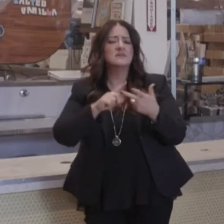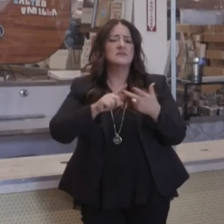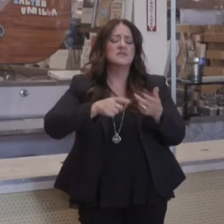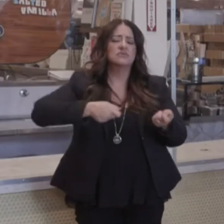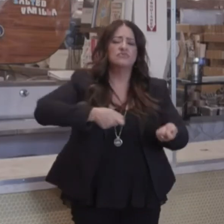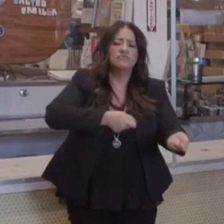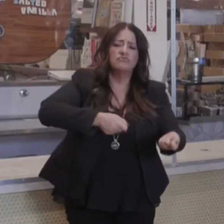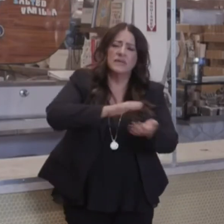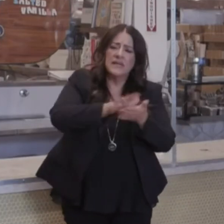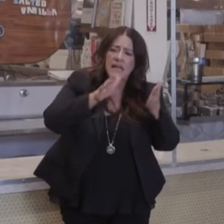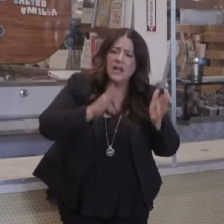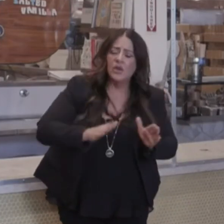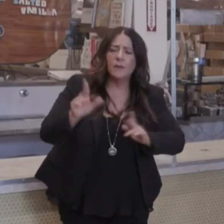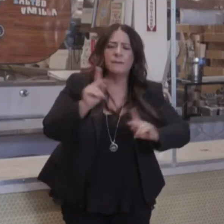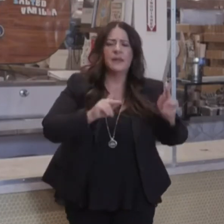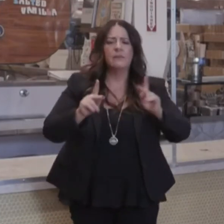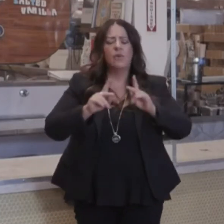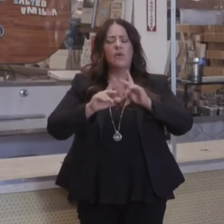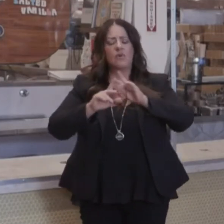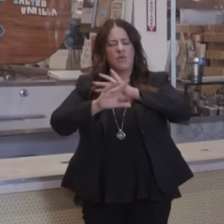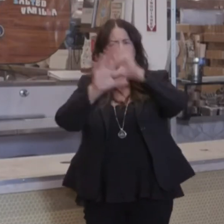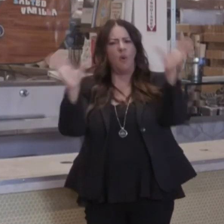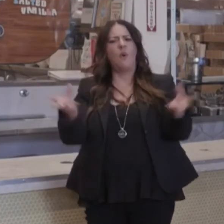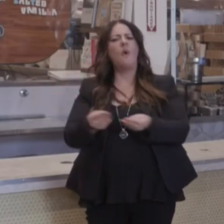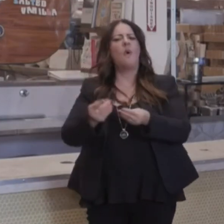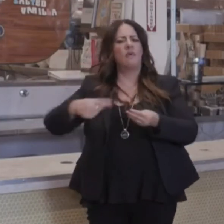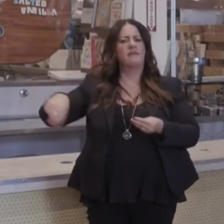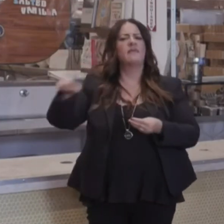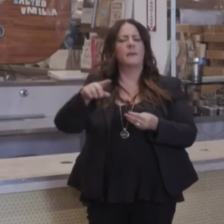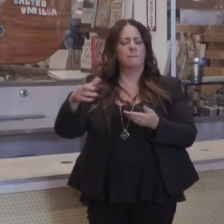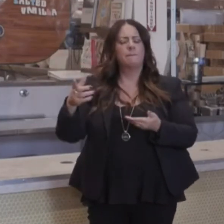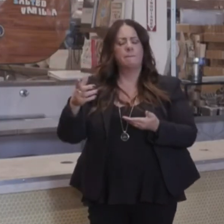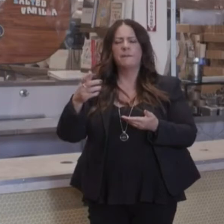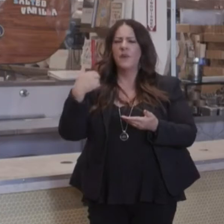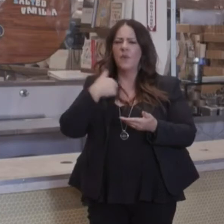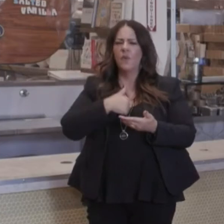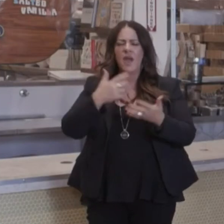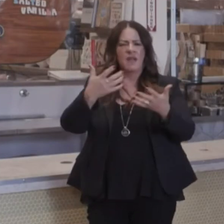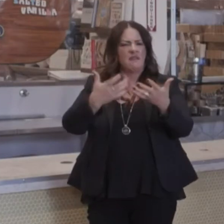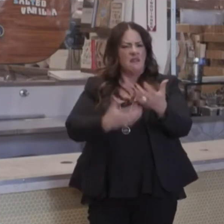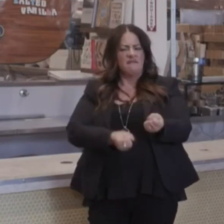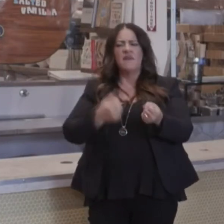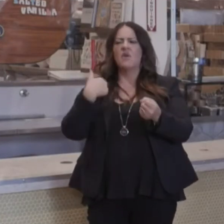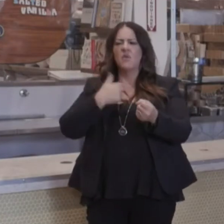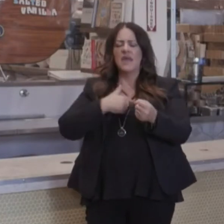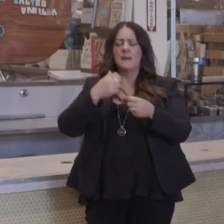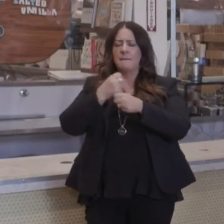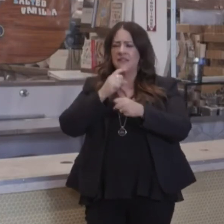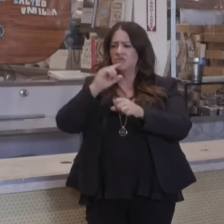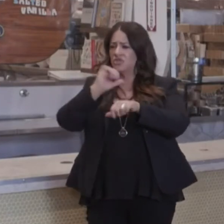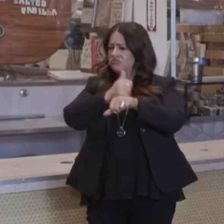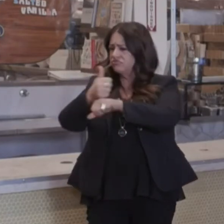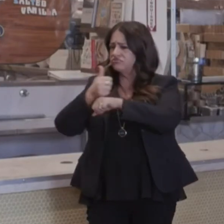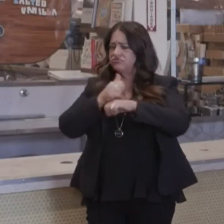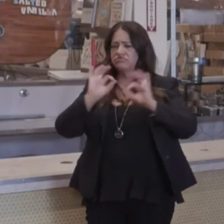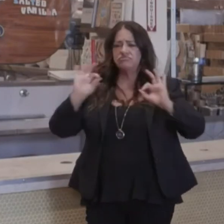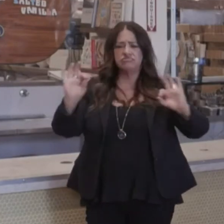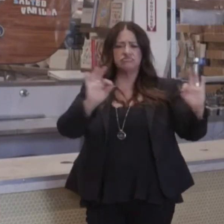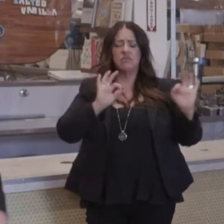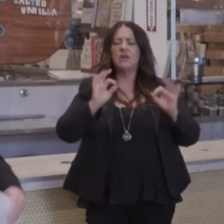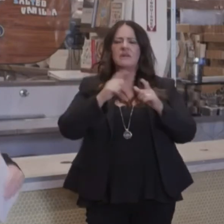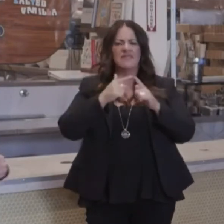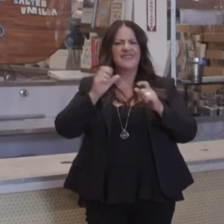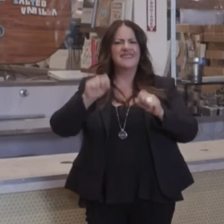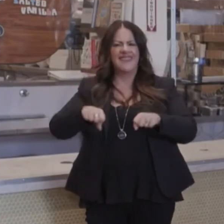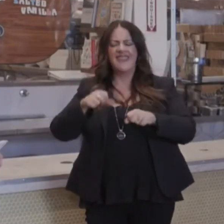vaccines into the arms of our educators, and we are very confident we can start to move to get our kids safely